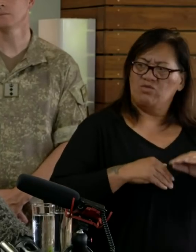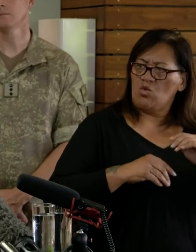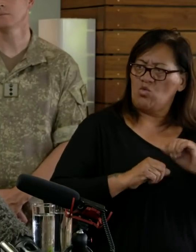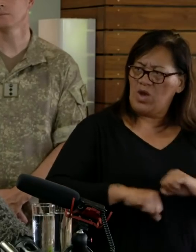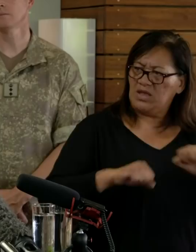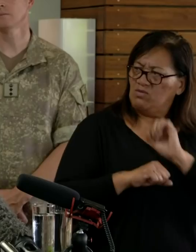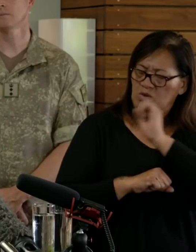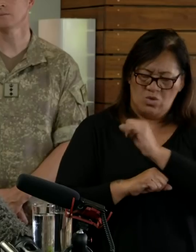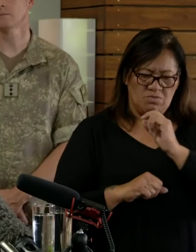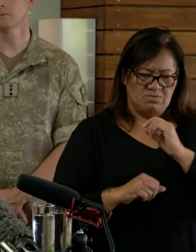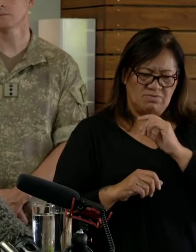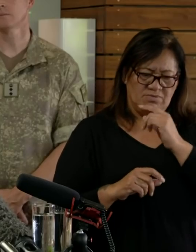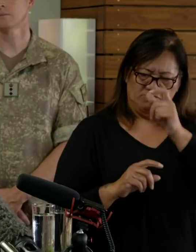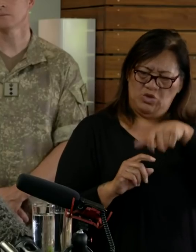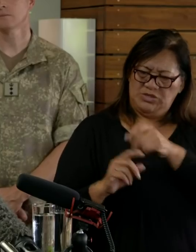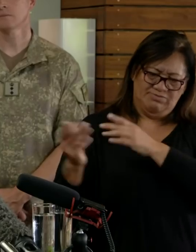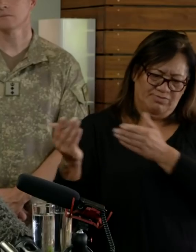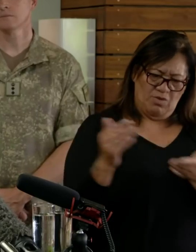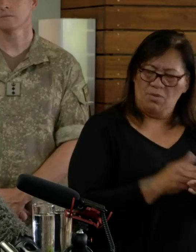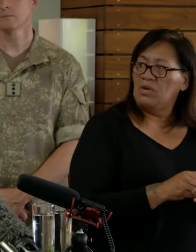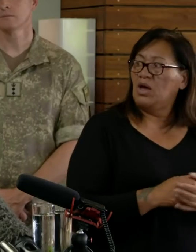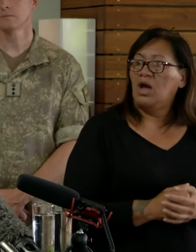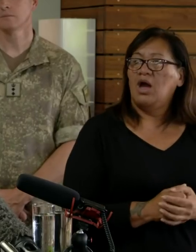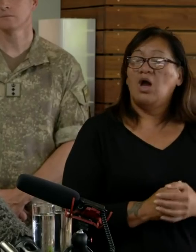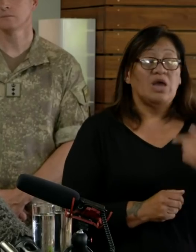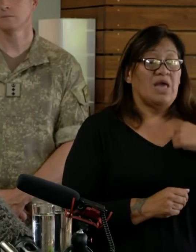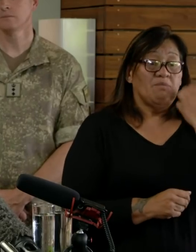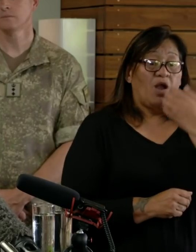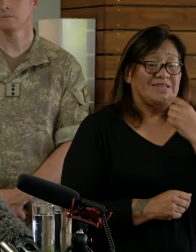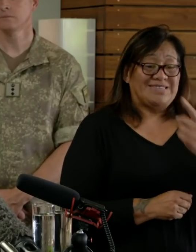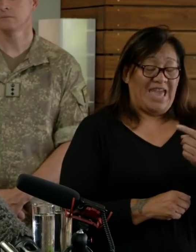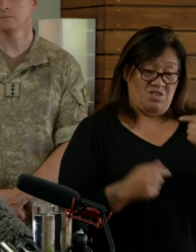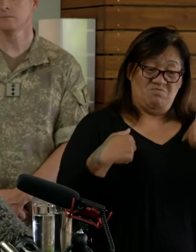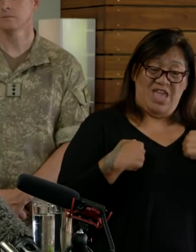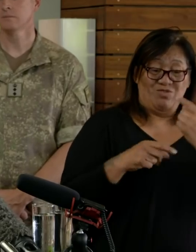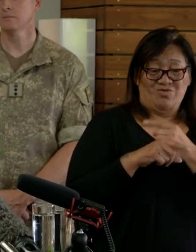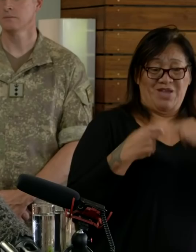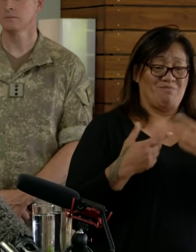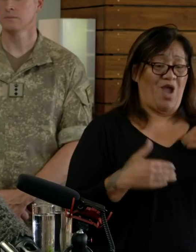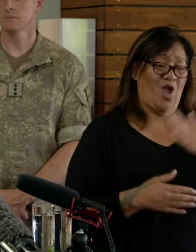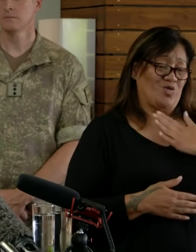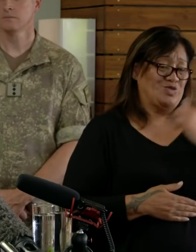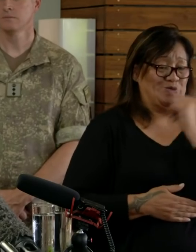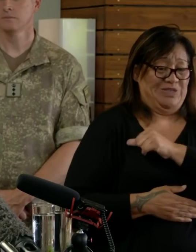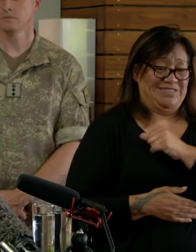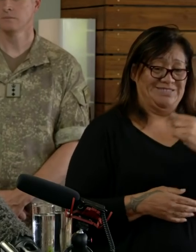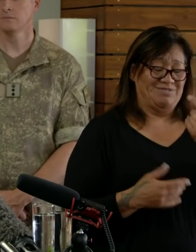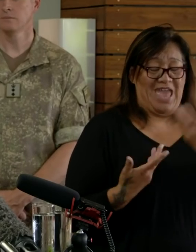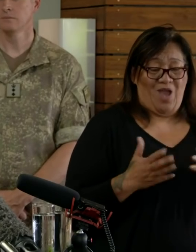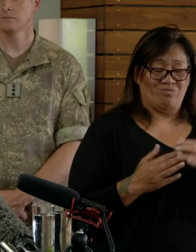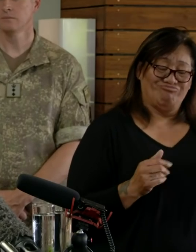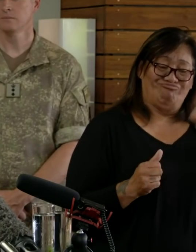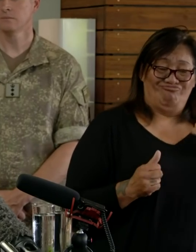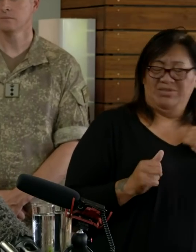for one of your own to come home? We have a saying in Māoridom, kare te kumara e kōrero mo tōna reka. The sweet potato doesn't talk